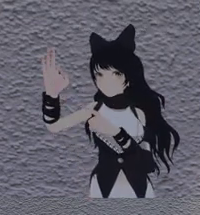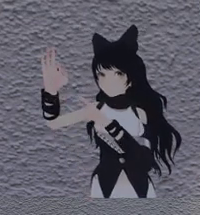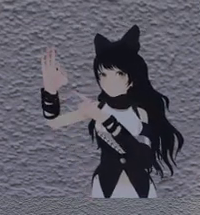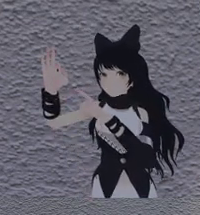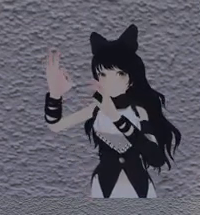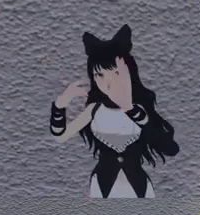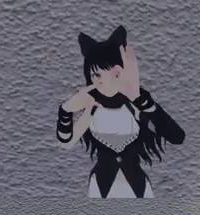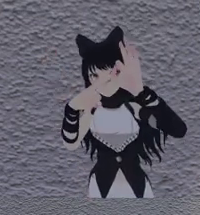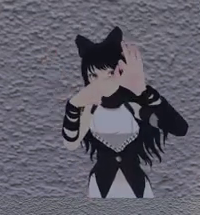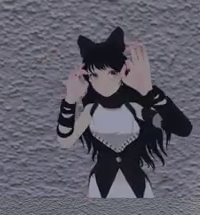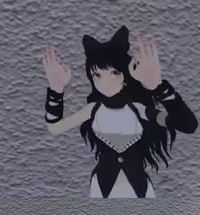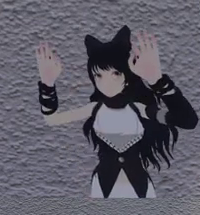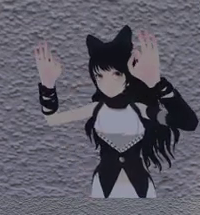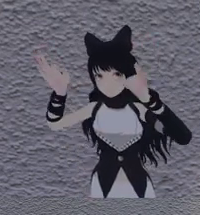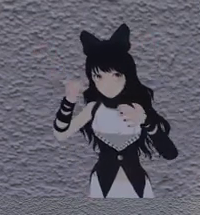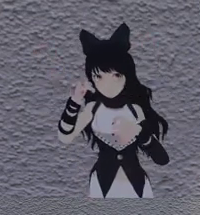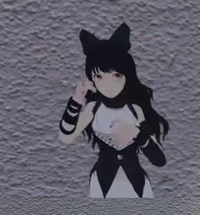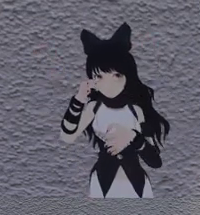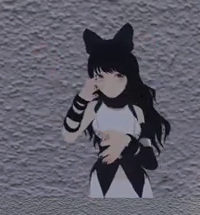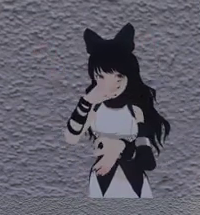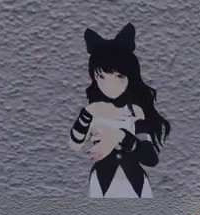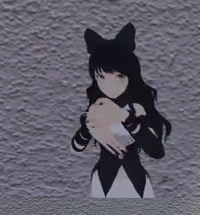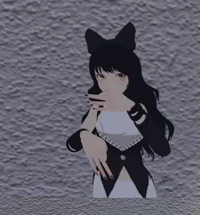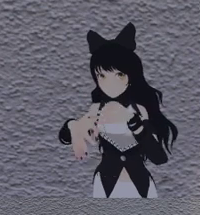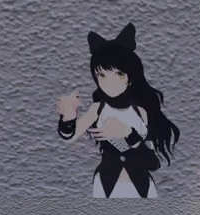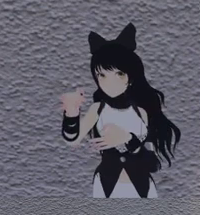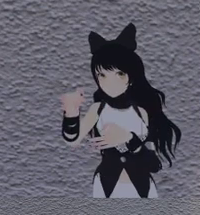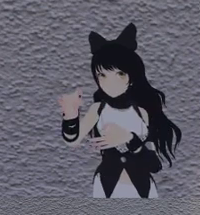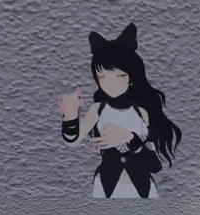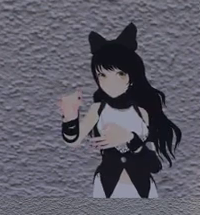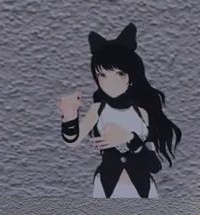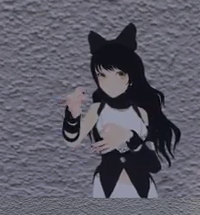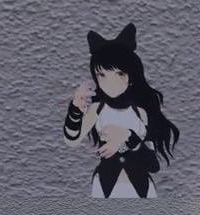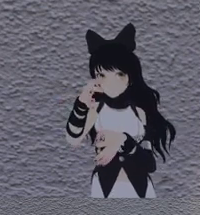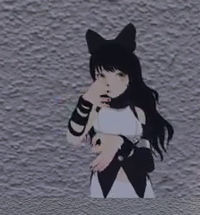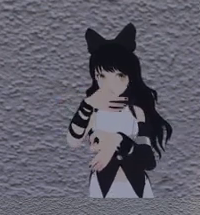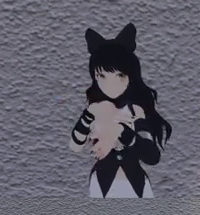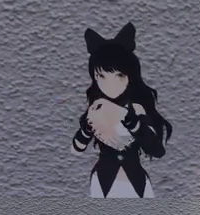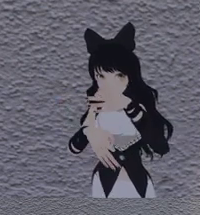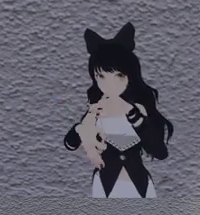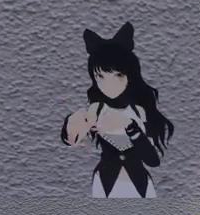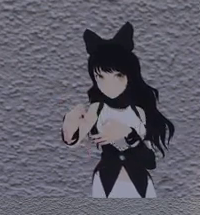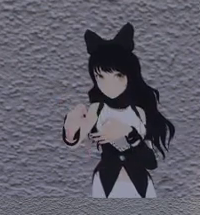And this sign, what is it? Okay, two F hands, just like this. Replace.